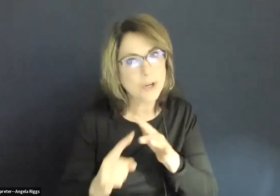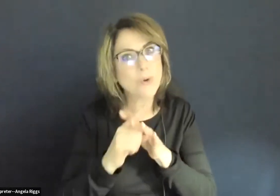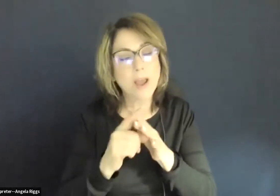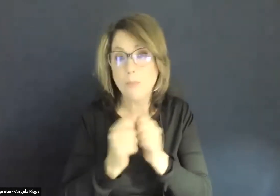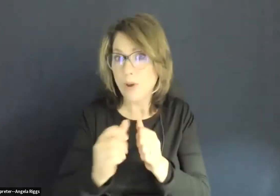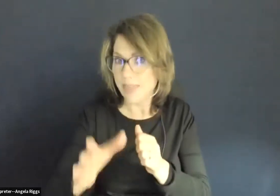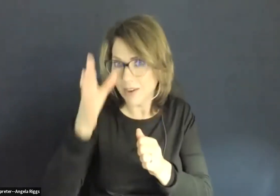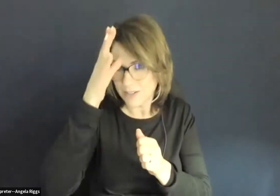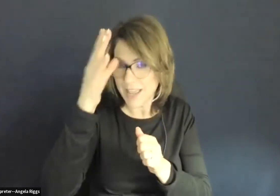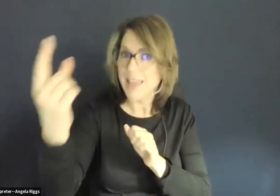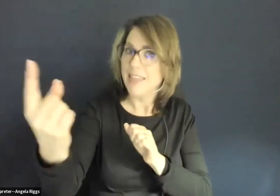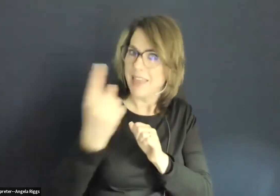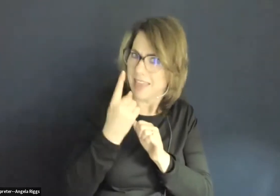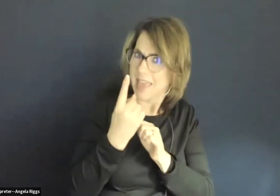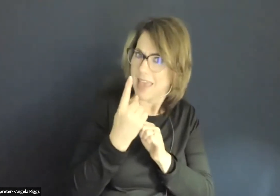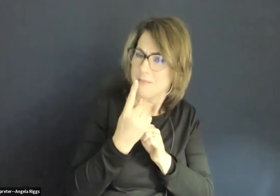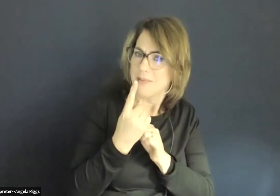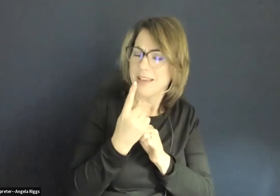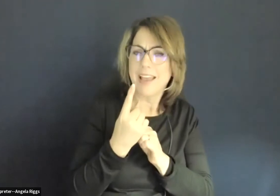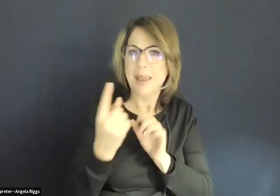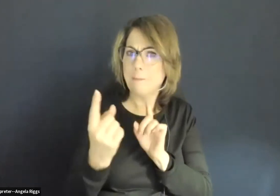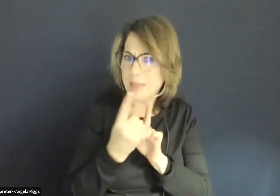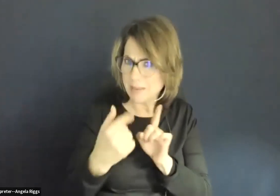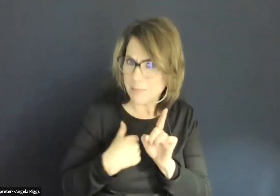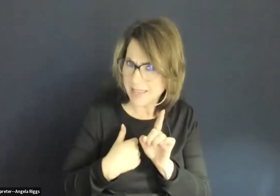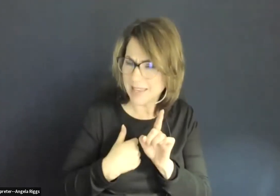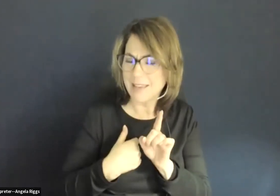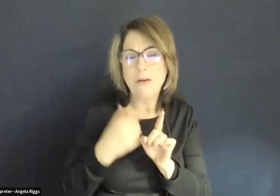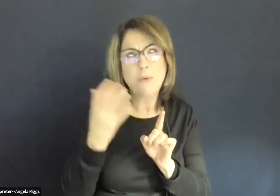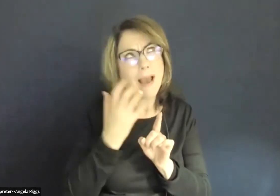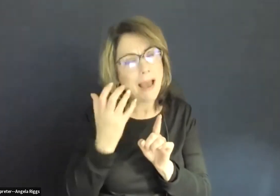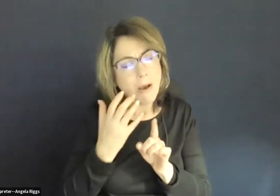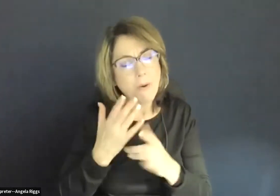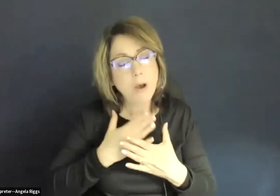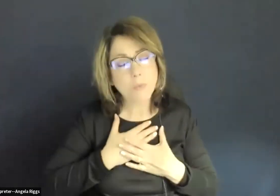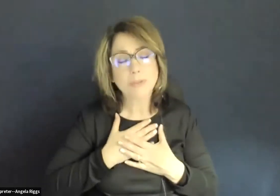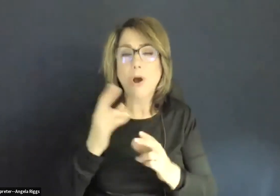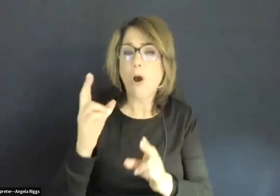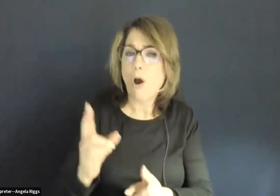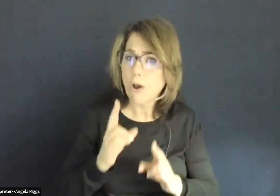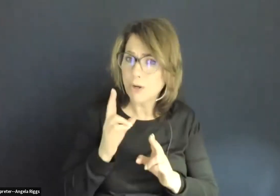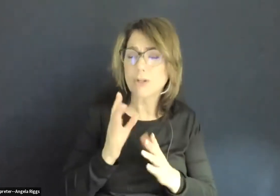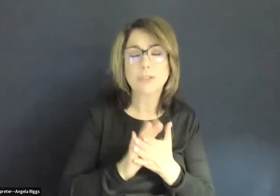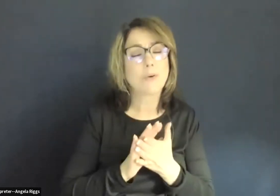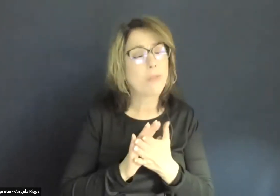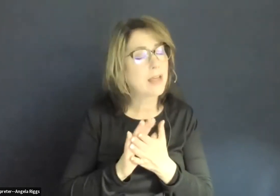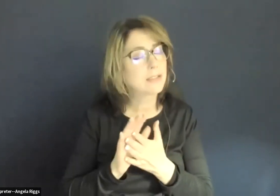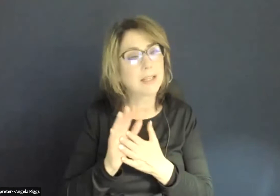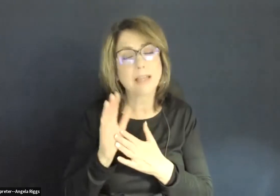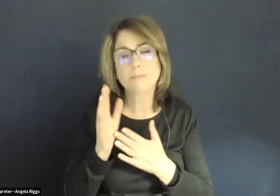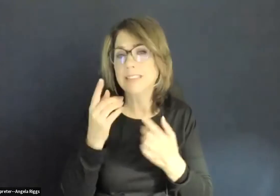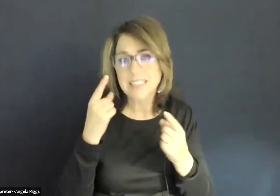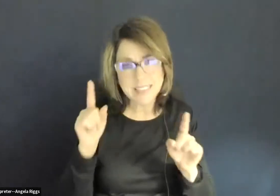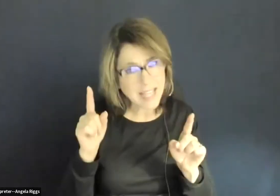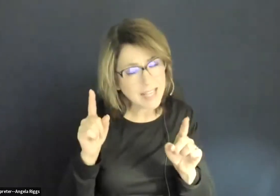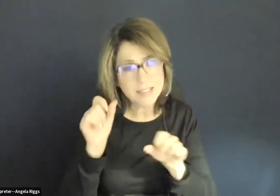to meet me. So I'm so honored, and to me, that is like a major win, success story as far as